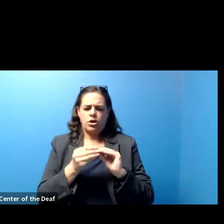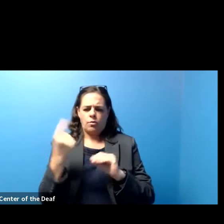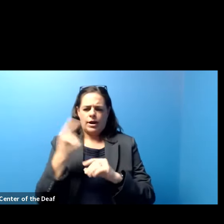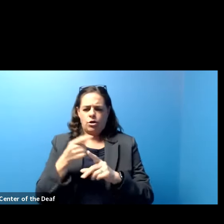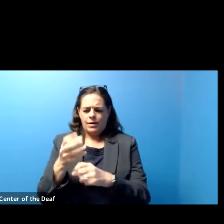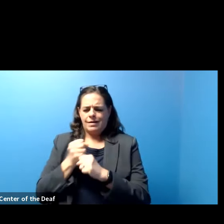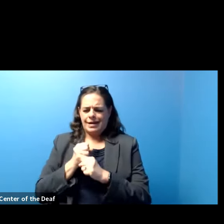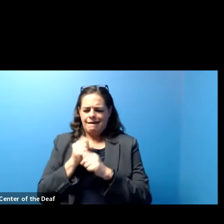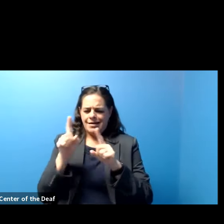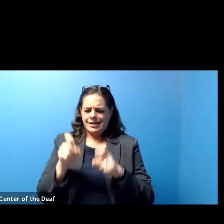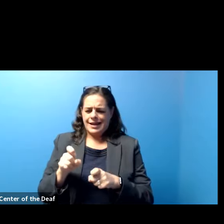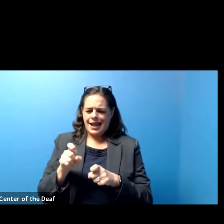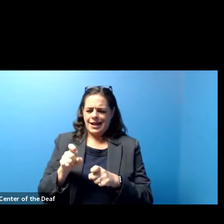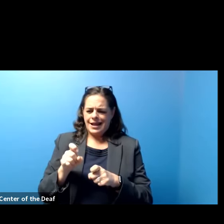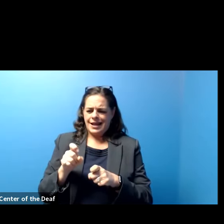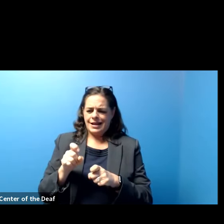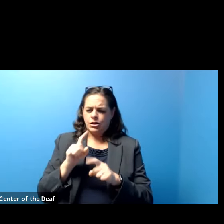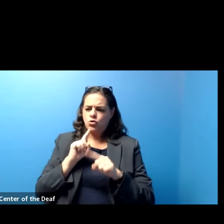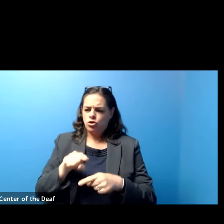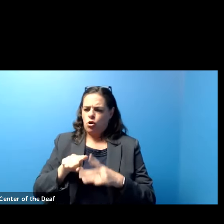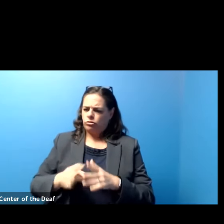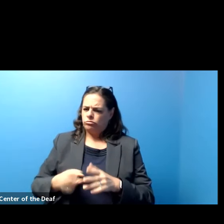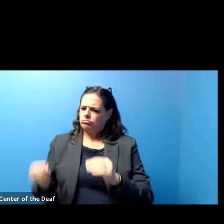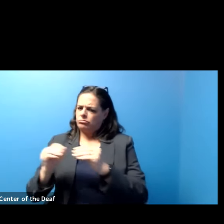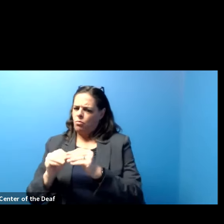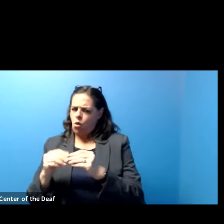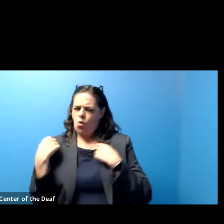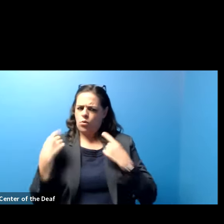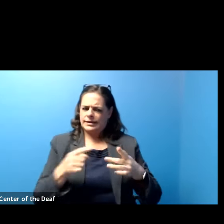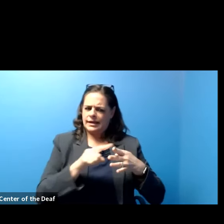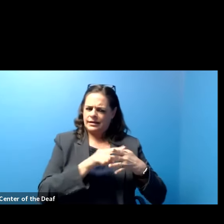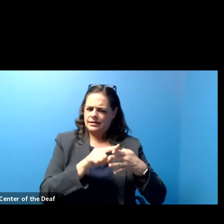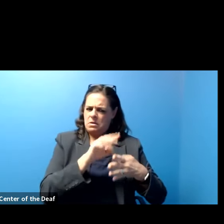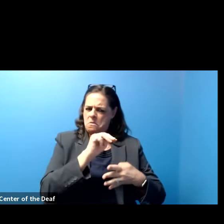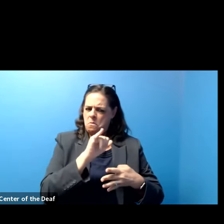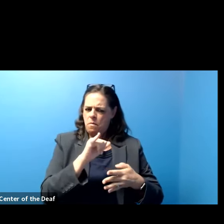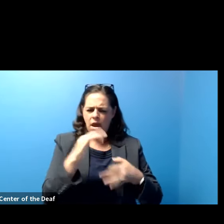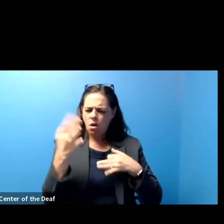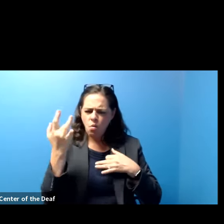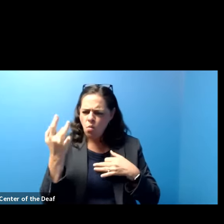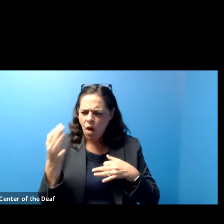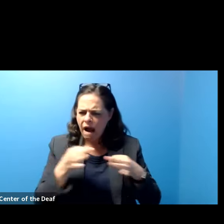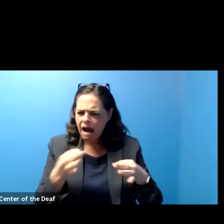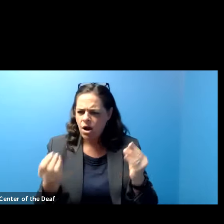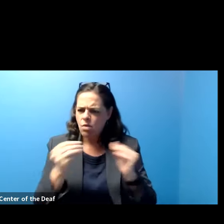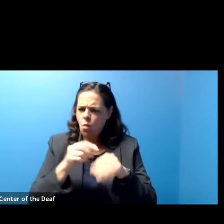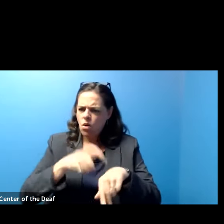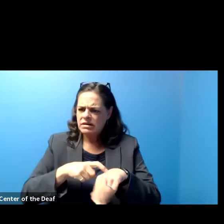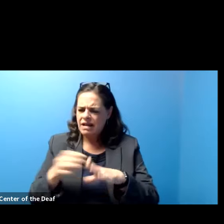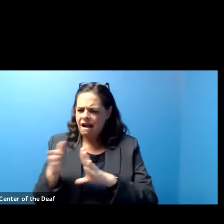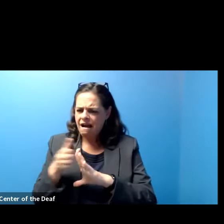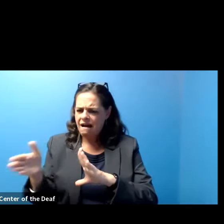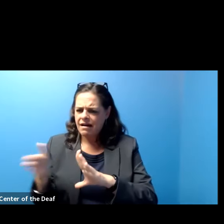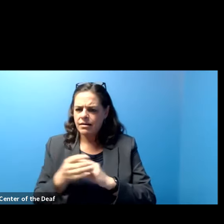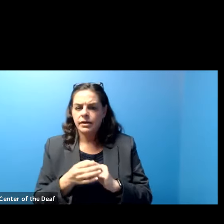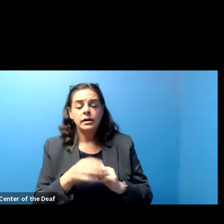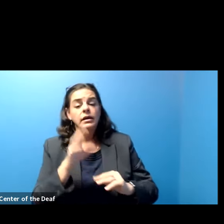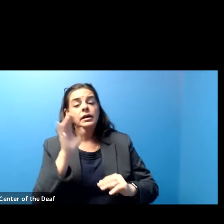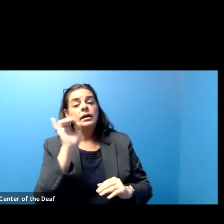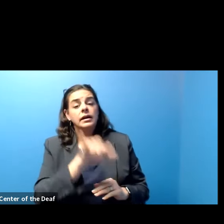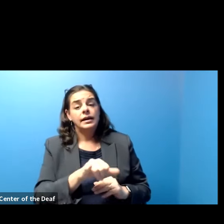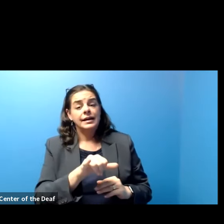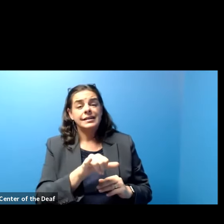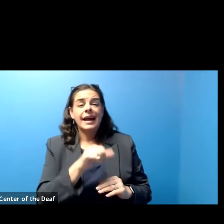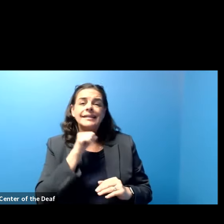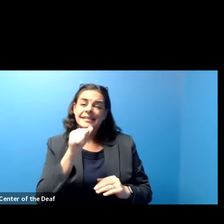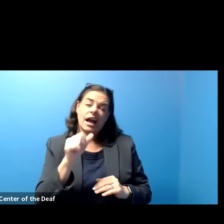test results has increased since the beginning of May. Can you explain why? There is, it's not statistically